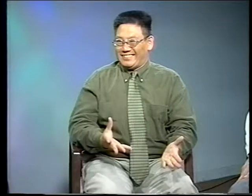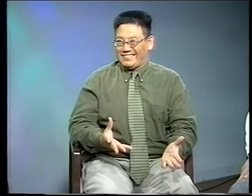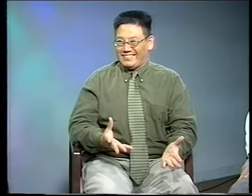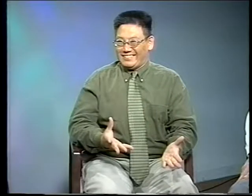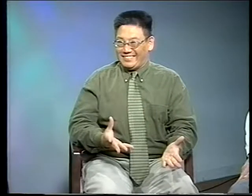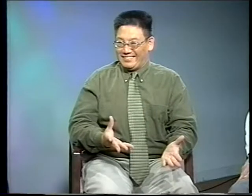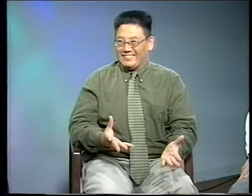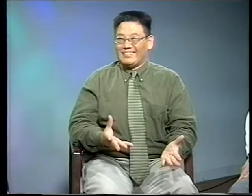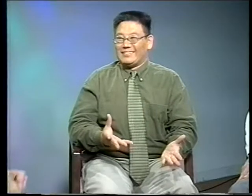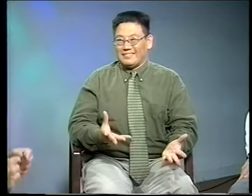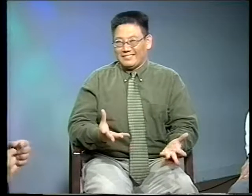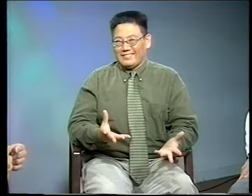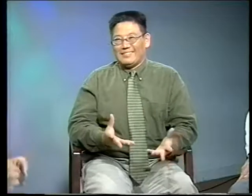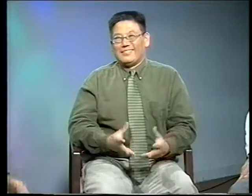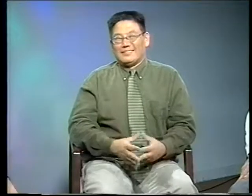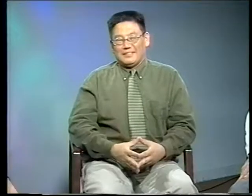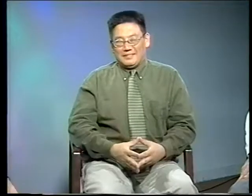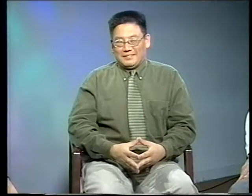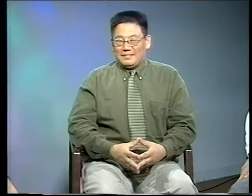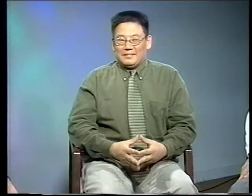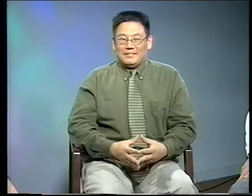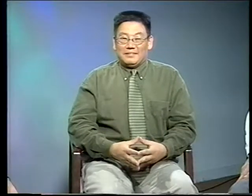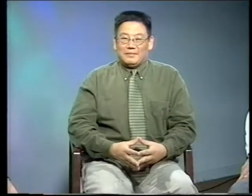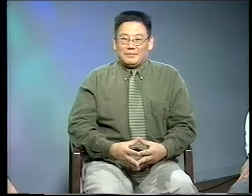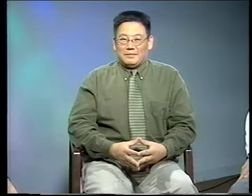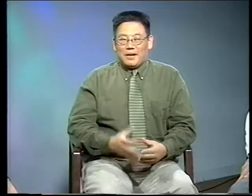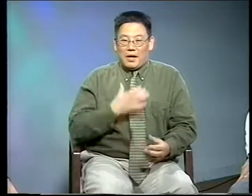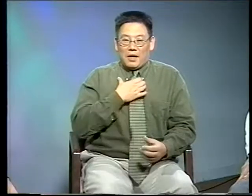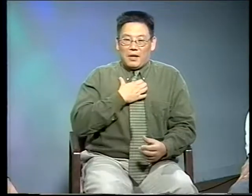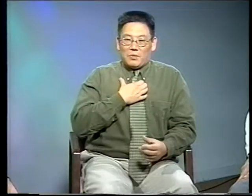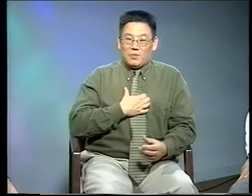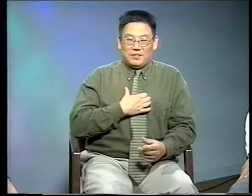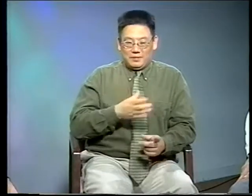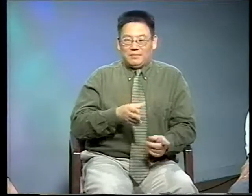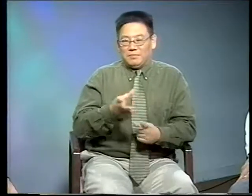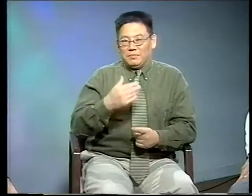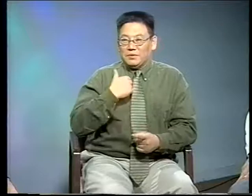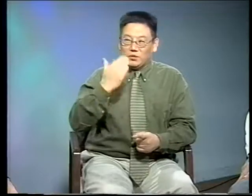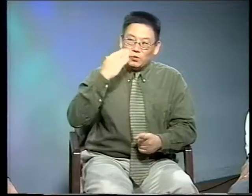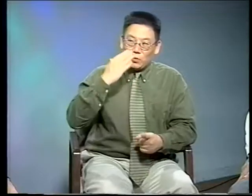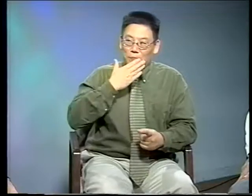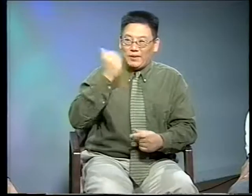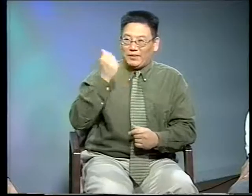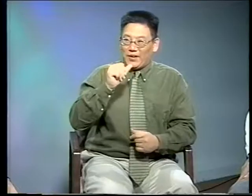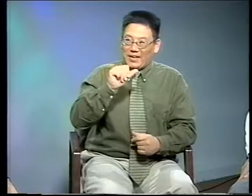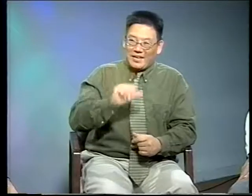And I wish that I was working with an interpreter who understood Asian culture better.